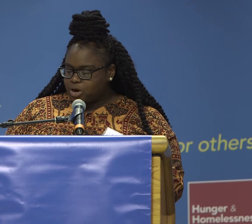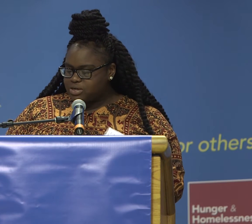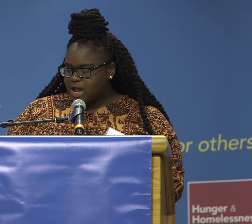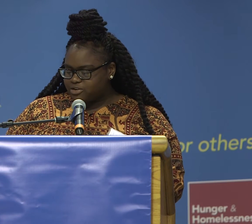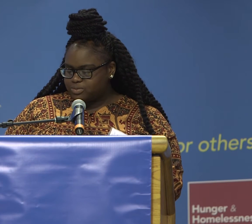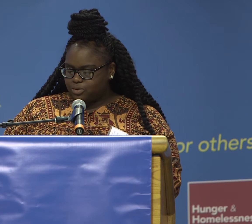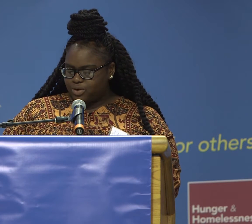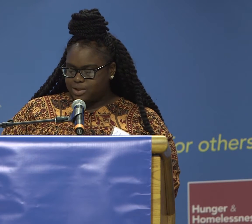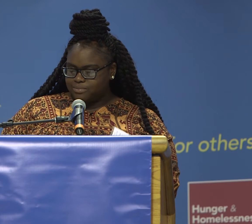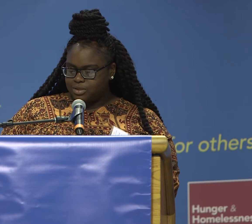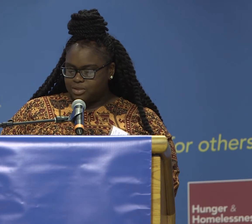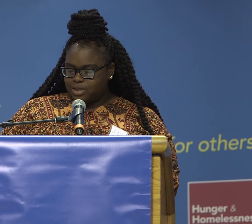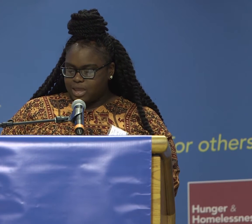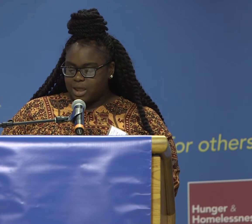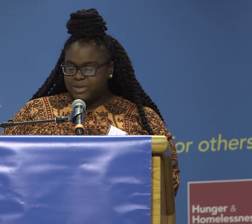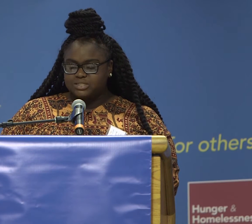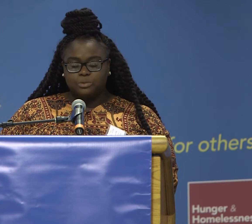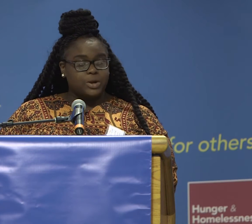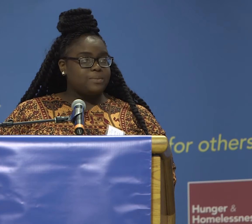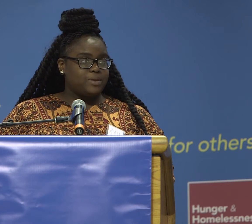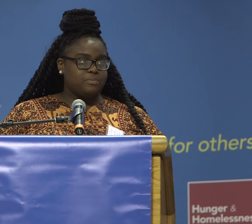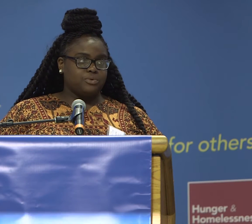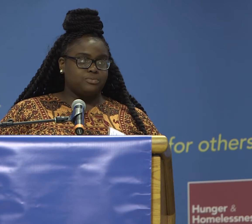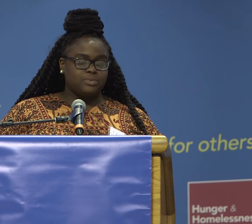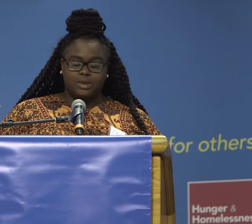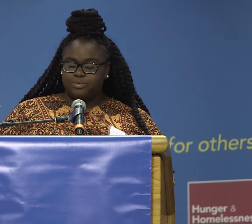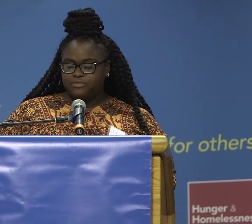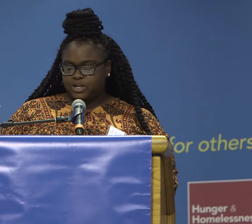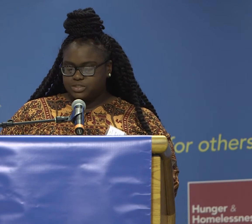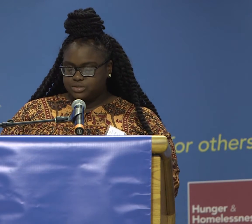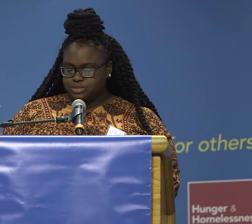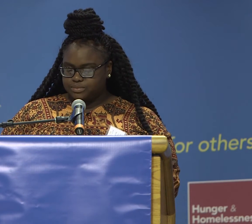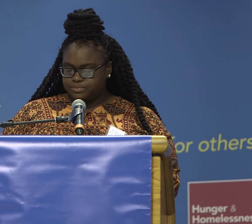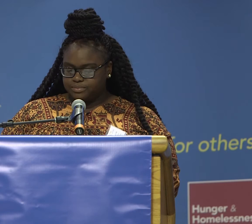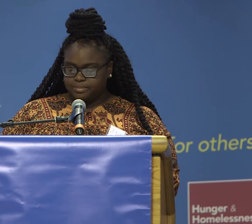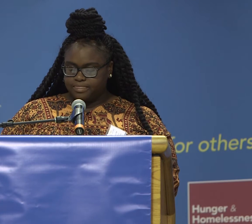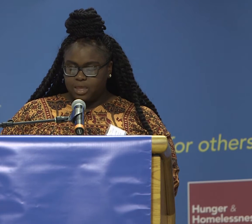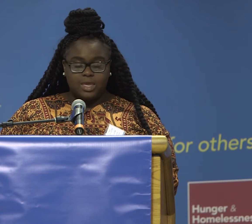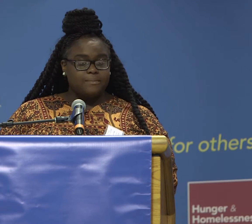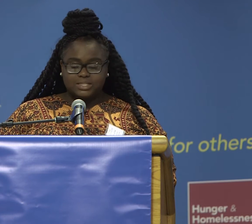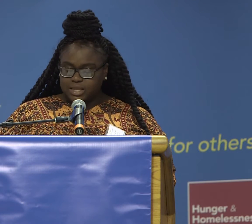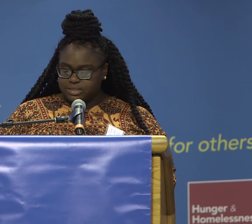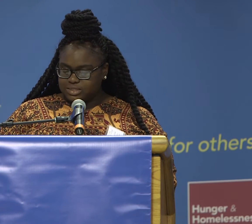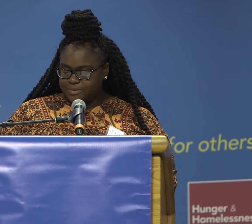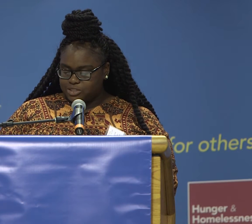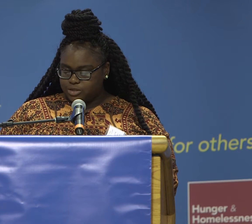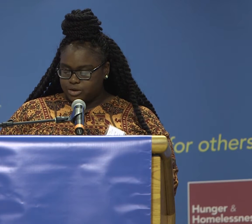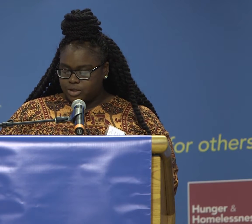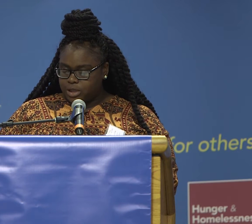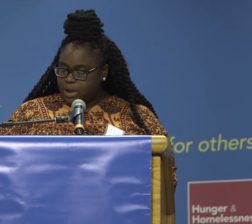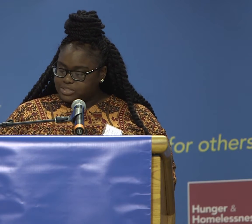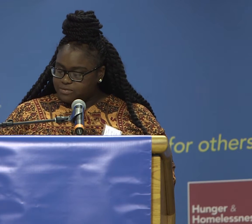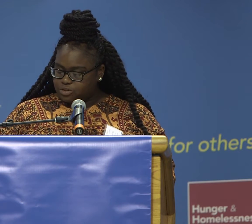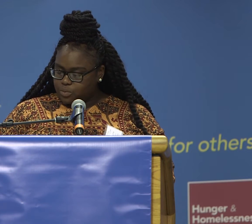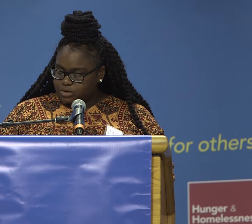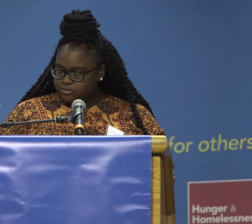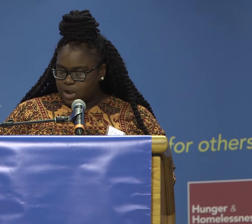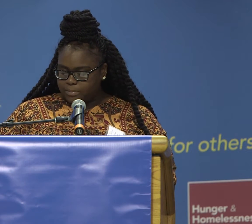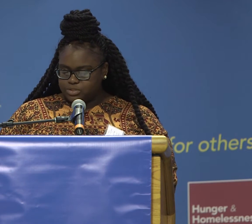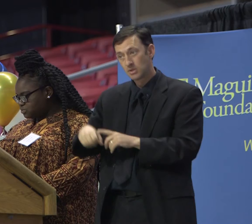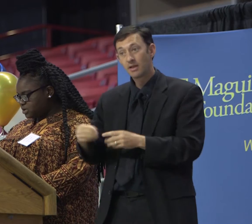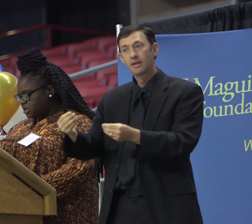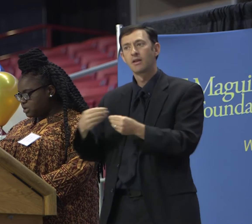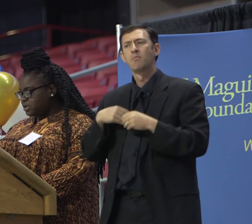took part in the honors program, and I met some great people and professors. In my second semester, I was given the